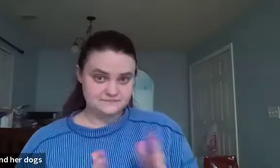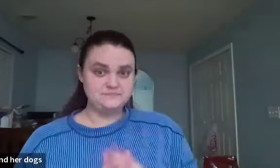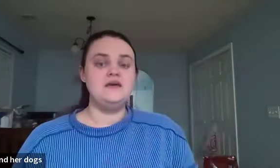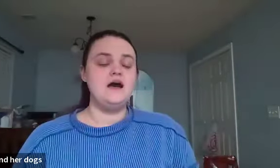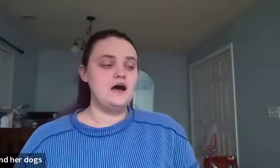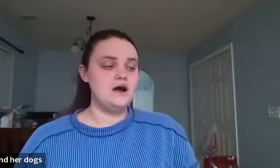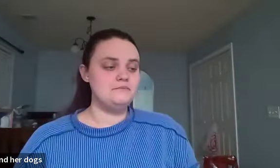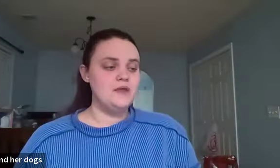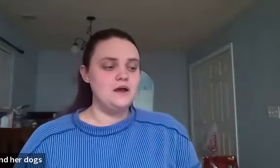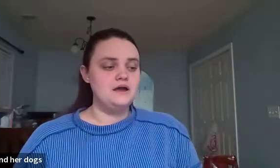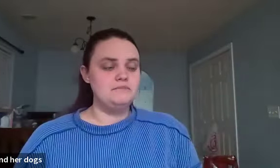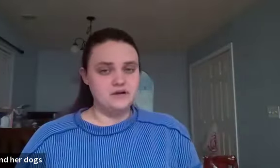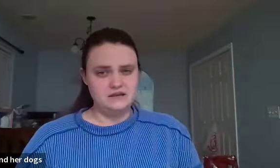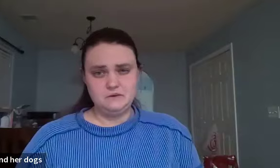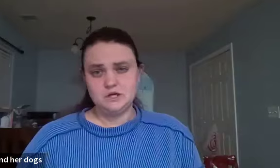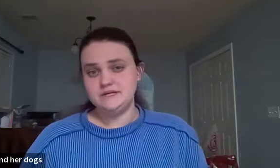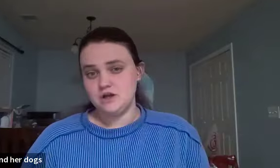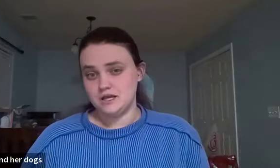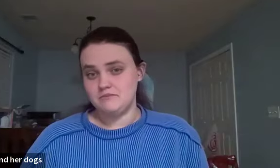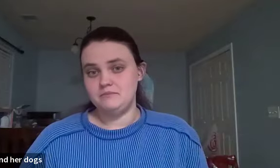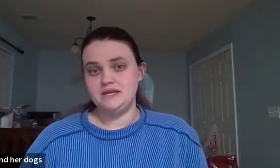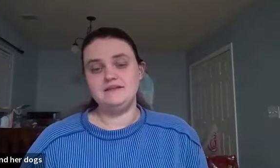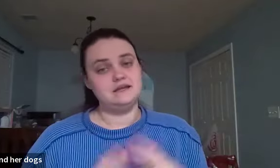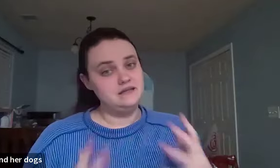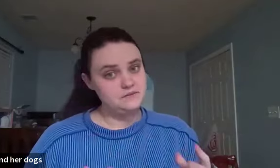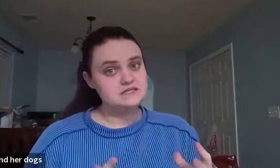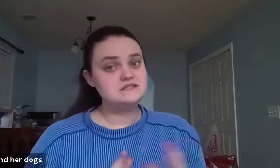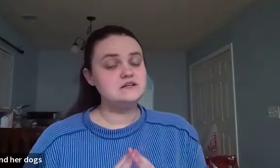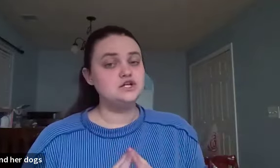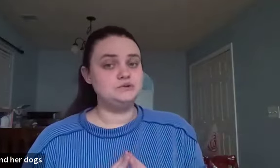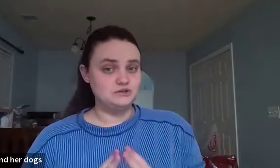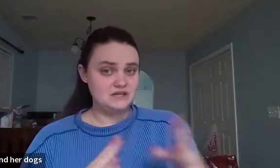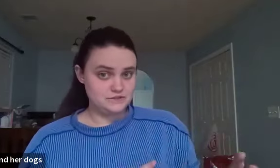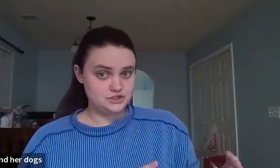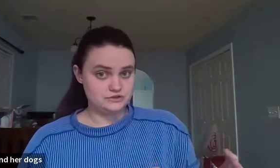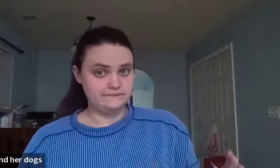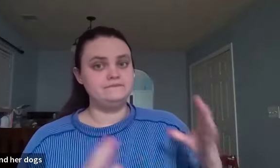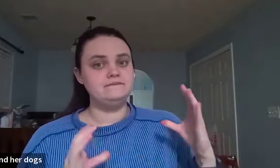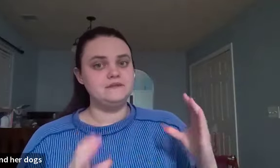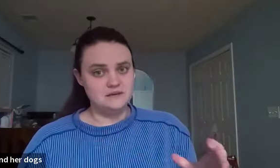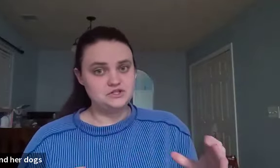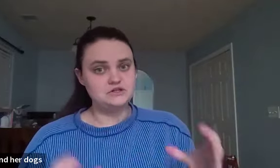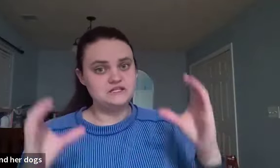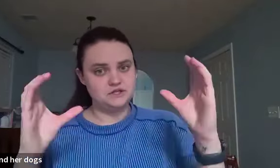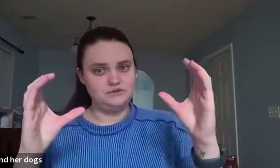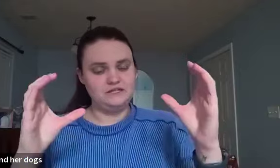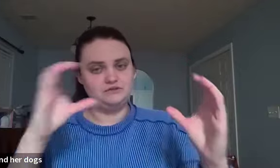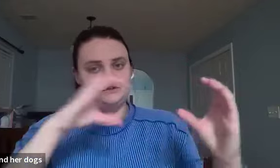scientist. But if you were going to be talking about being like a chemist, you would do chemistry. Chemistry is where we do use